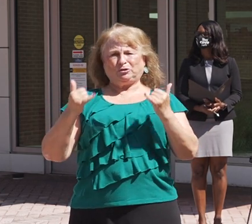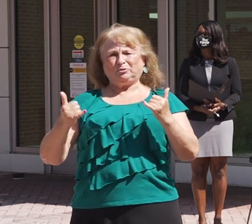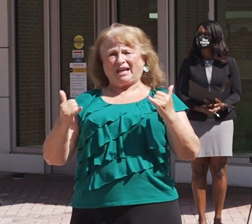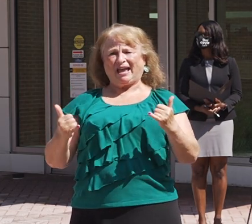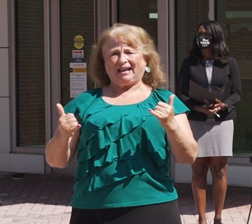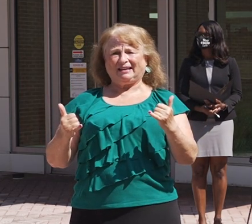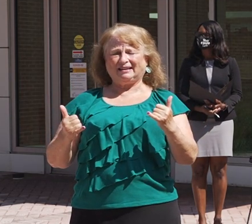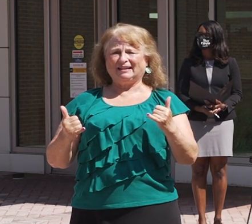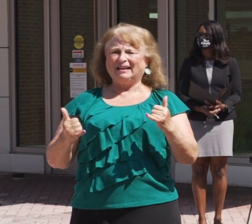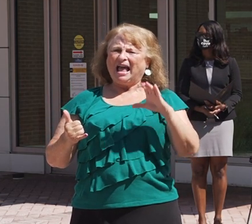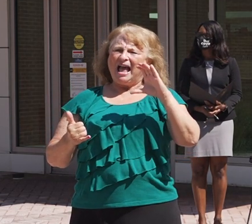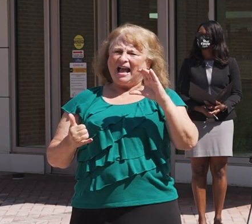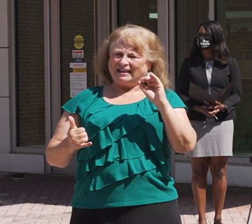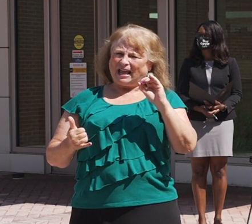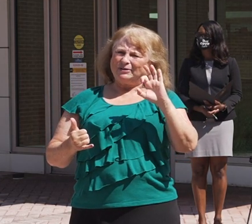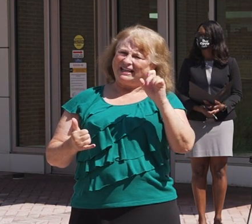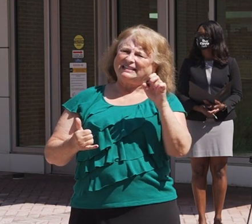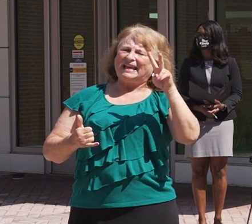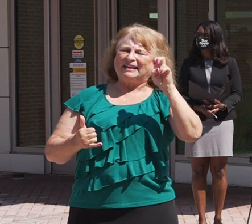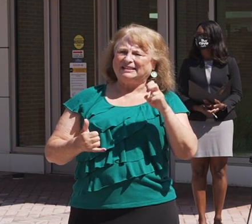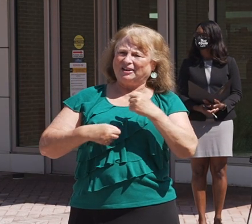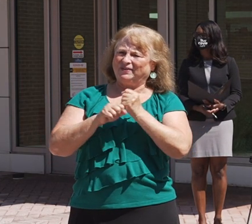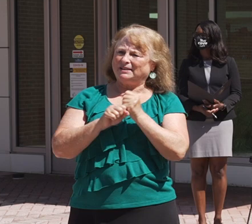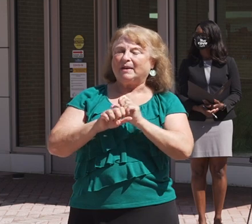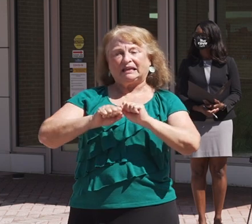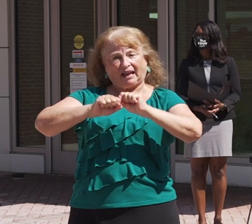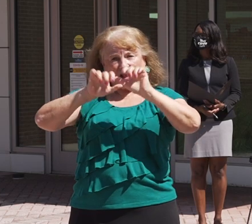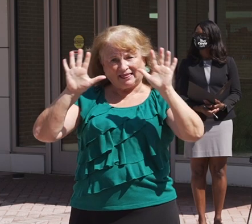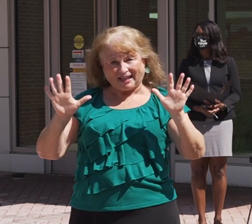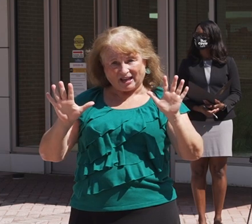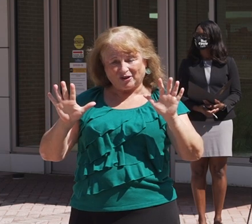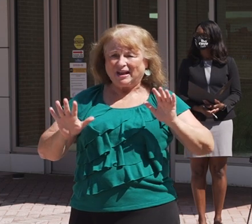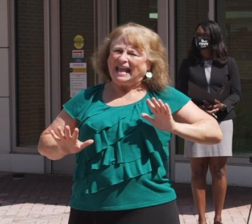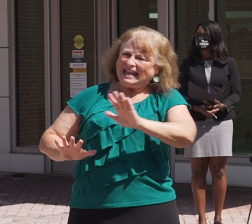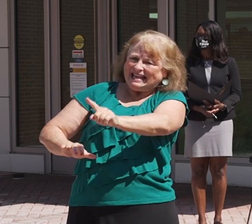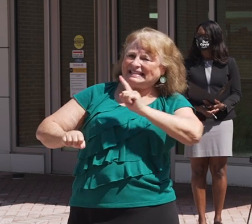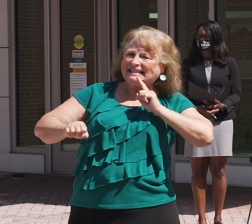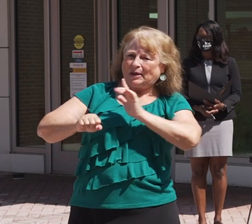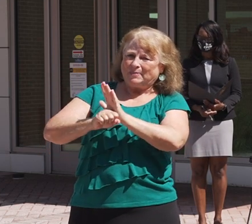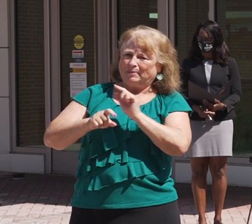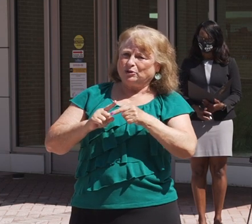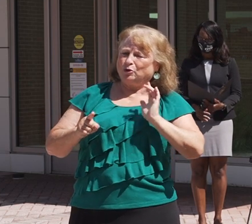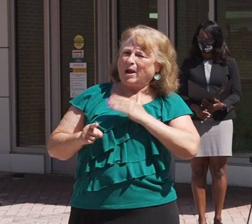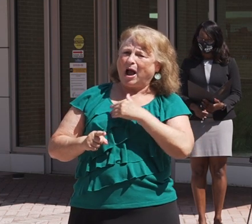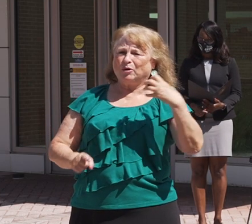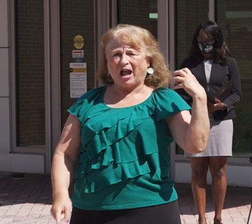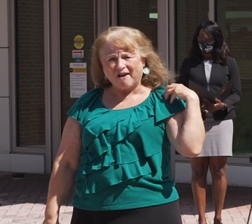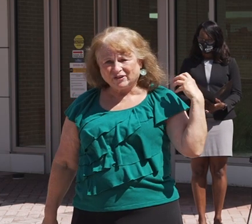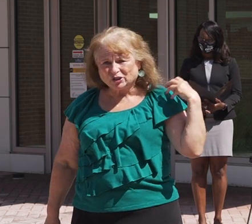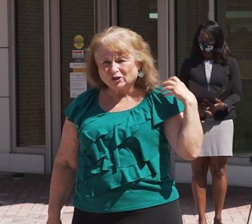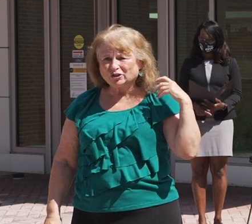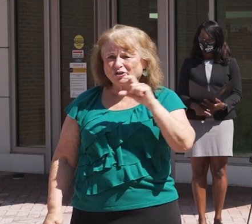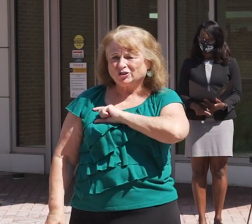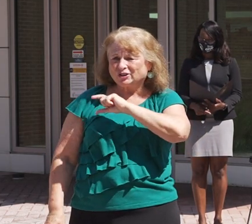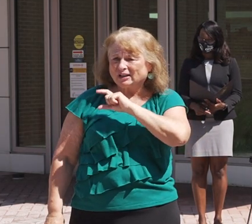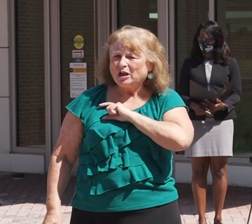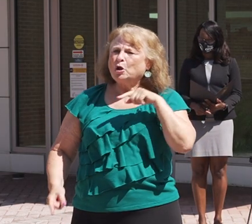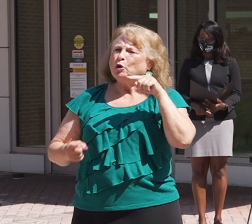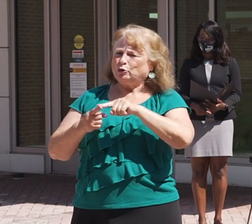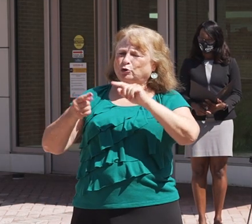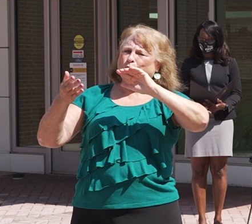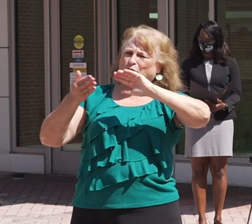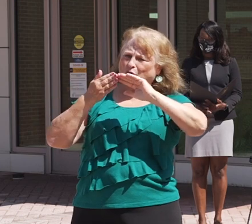today, the county executive is making clear his commitment to our officers and to the